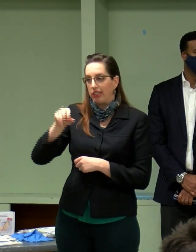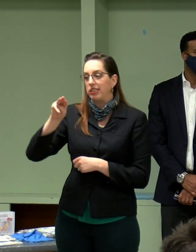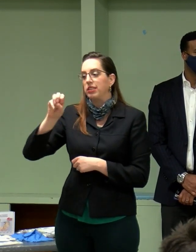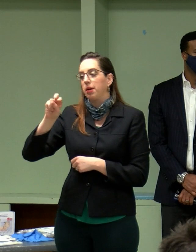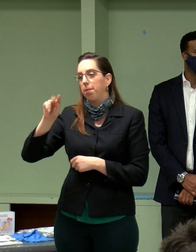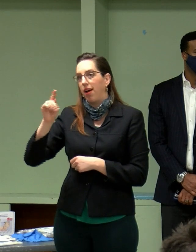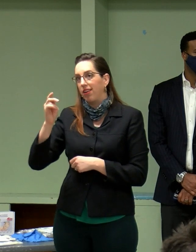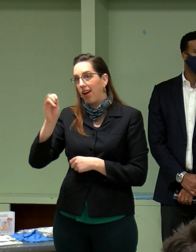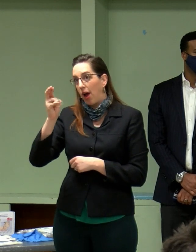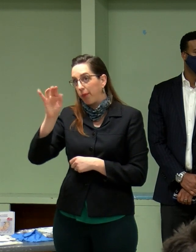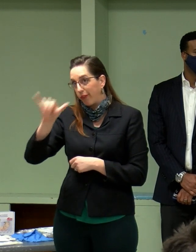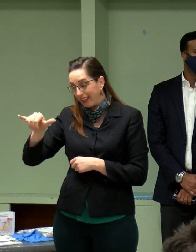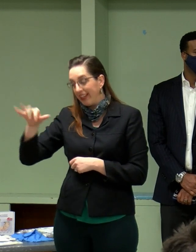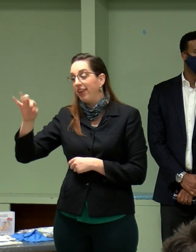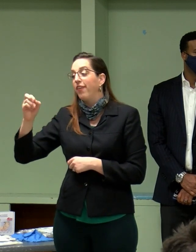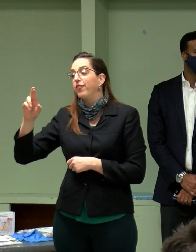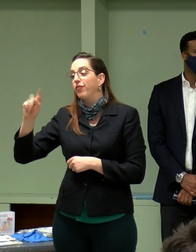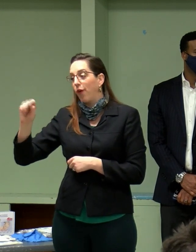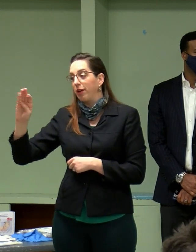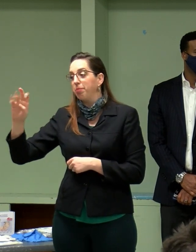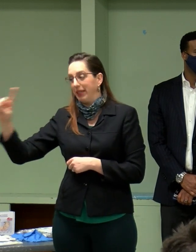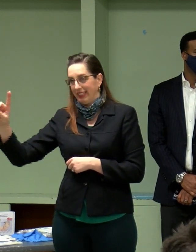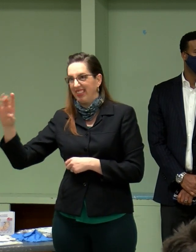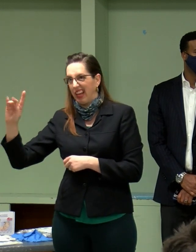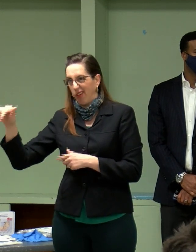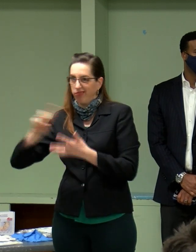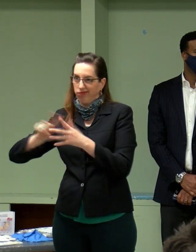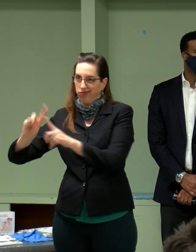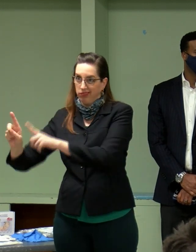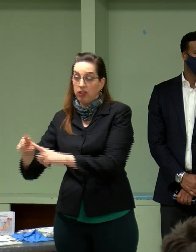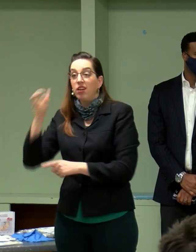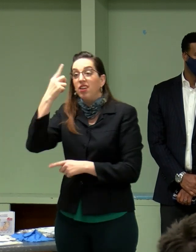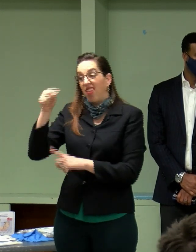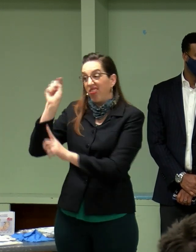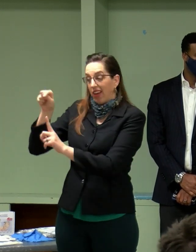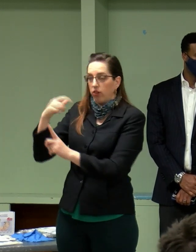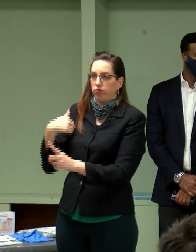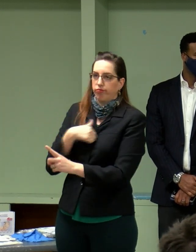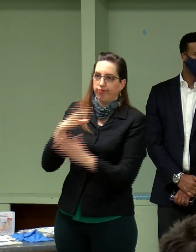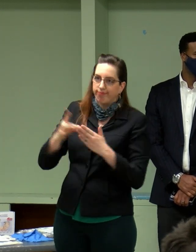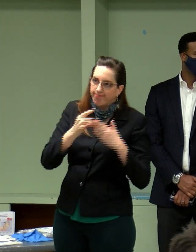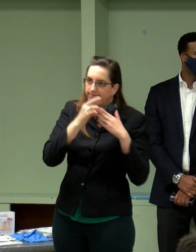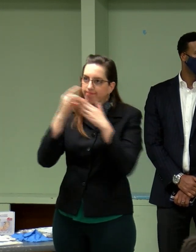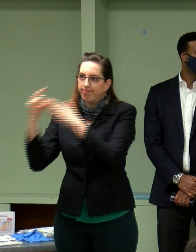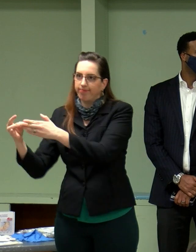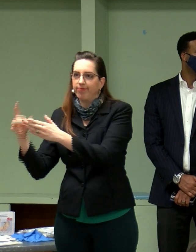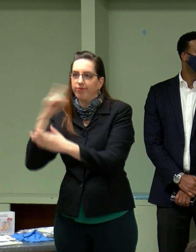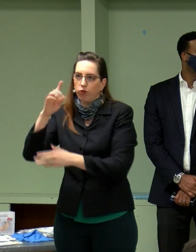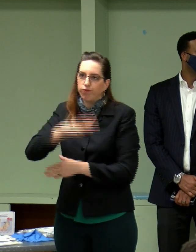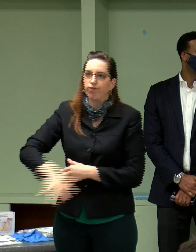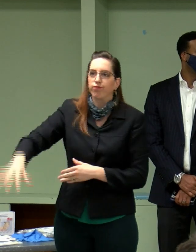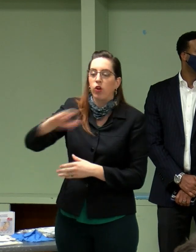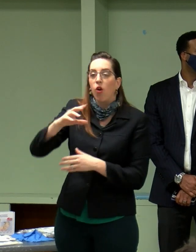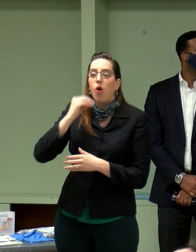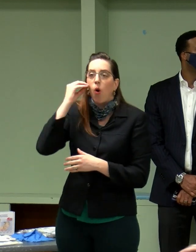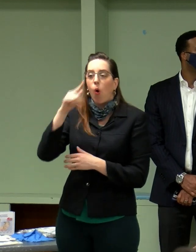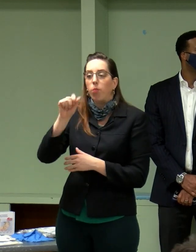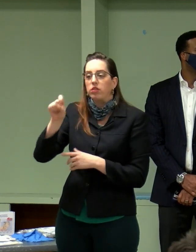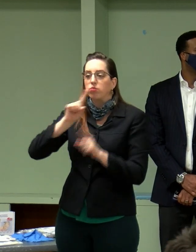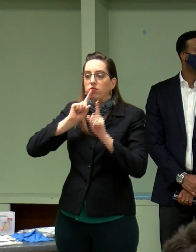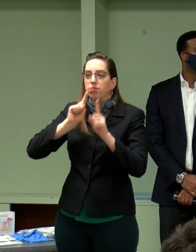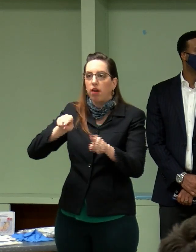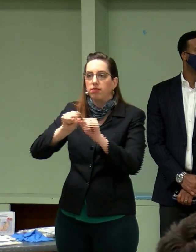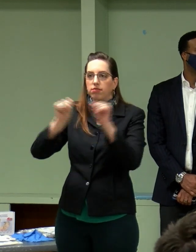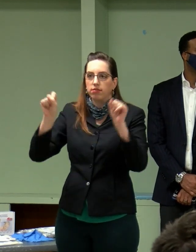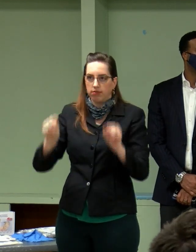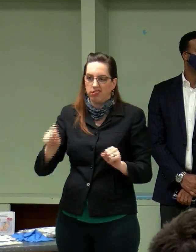County. The coalition, as the mayor said, is the leader of the Way Home, the homeless response system in these